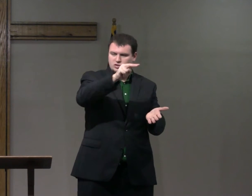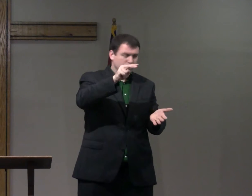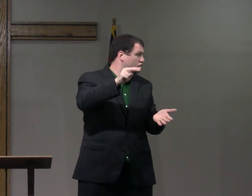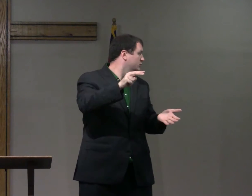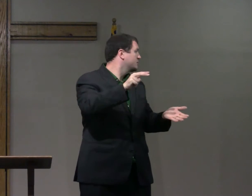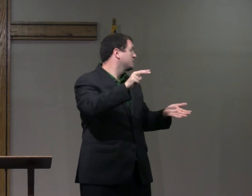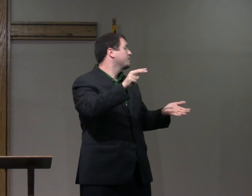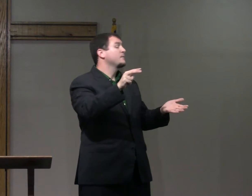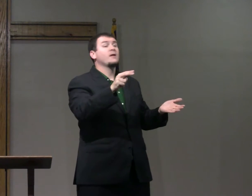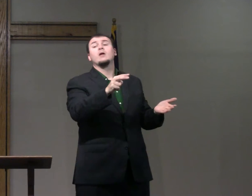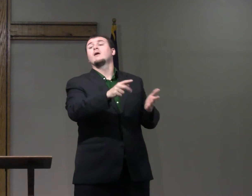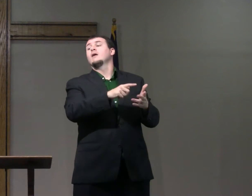resurrection.